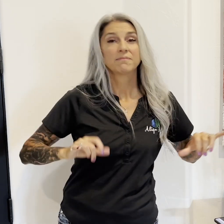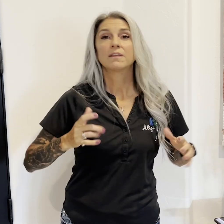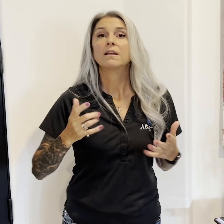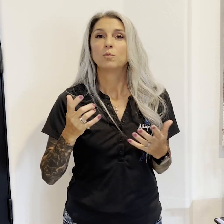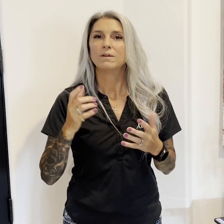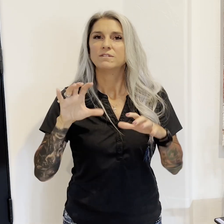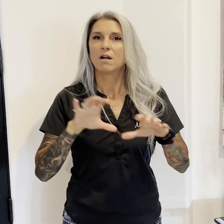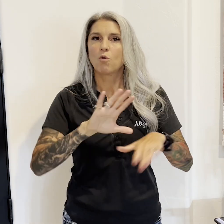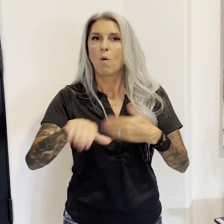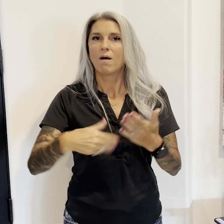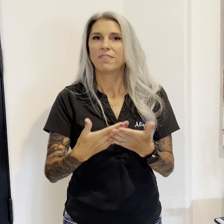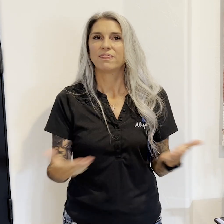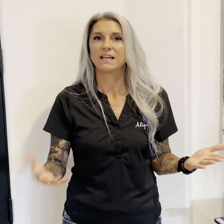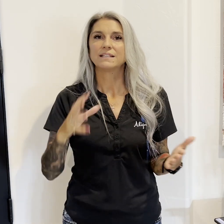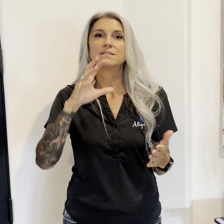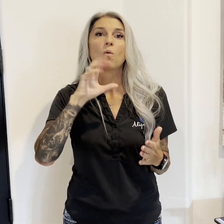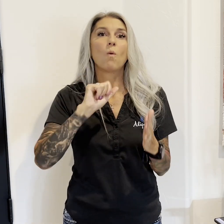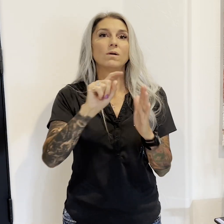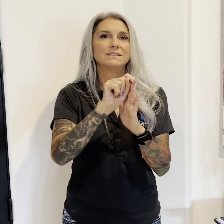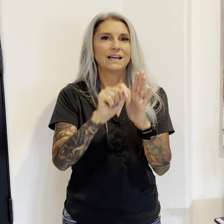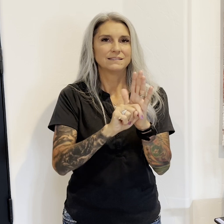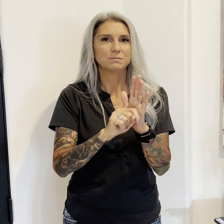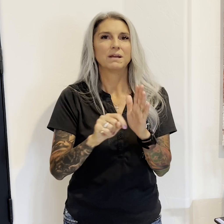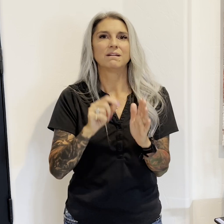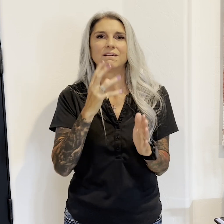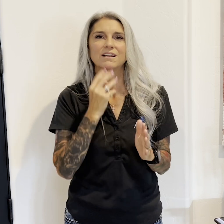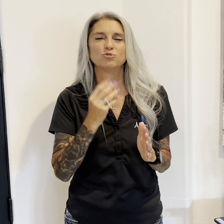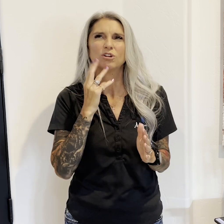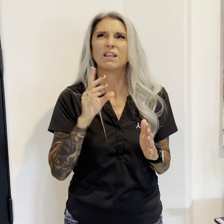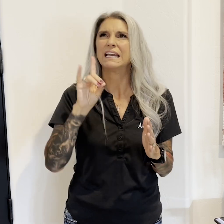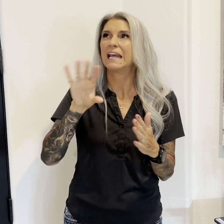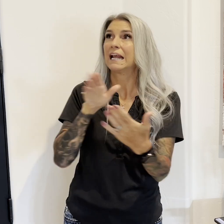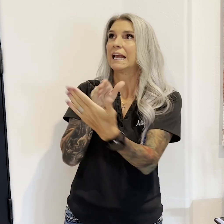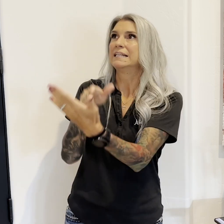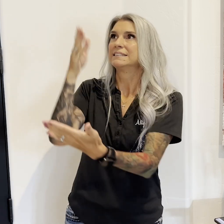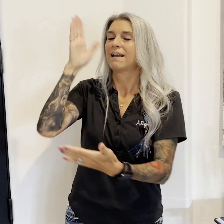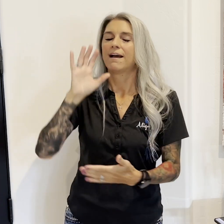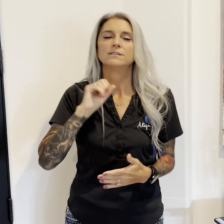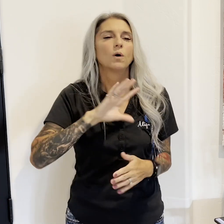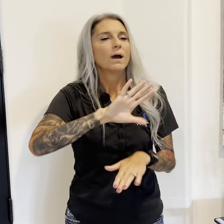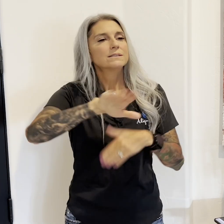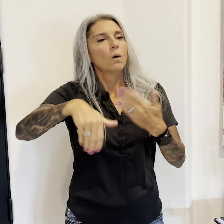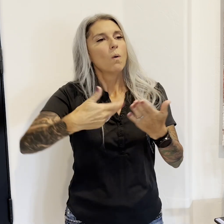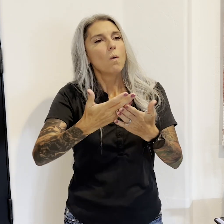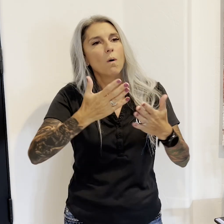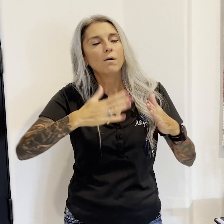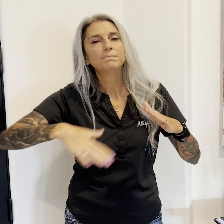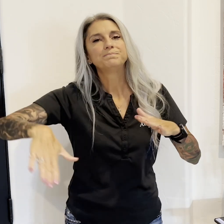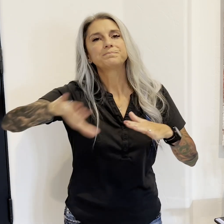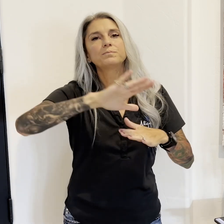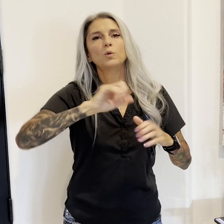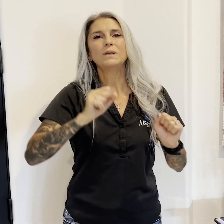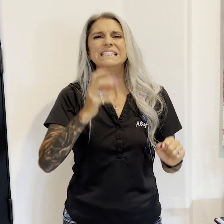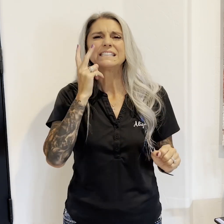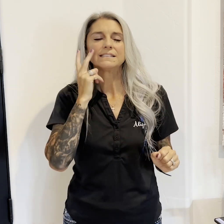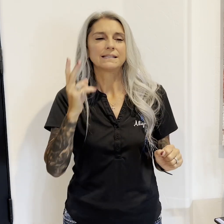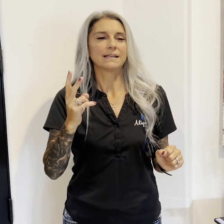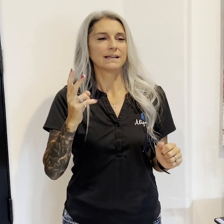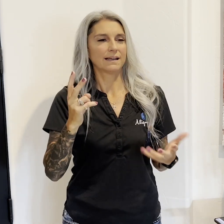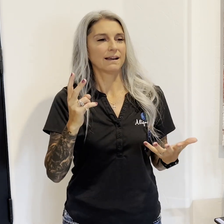in his face. We've done all the things that Old Testament Israel had done against God. And so as a